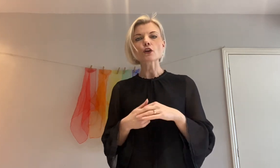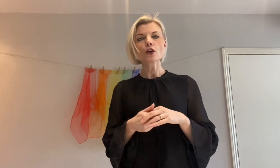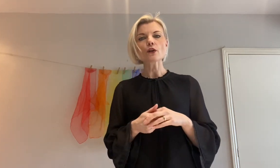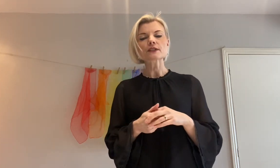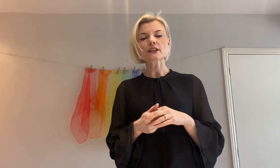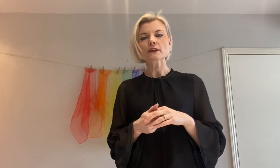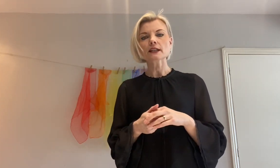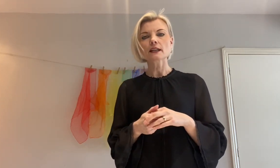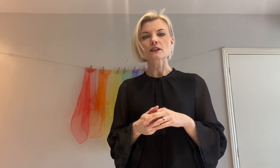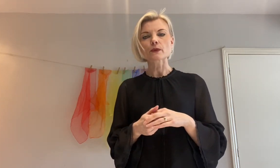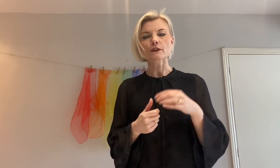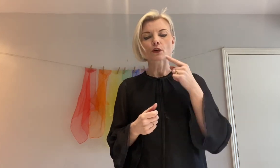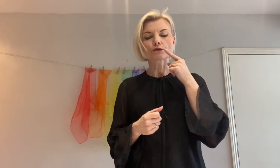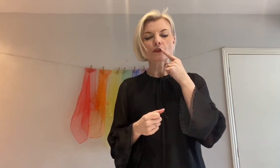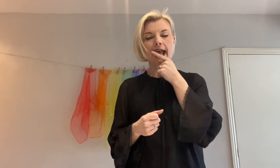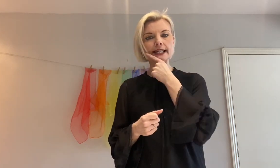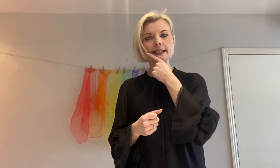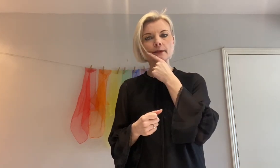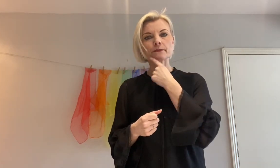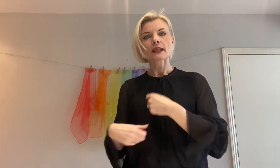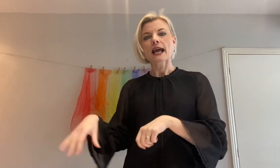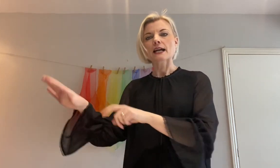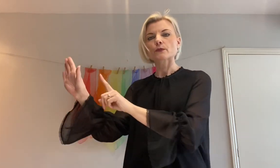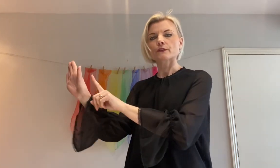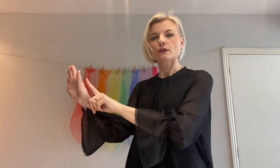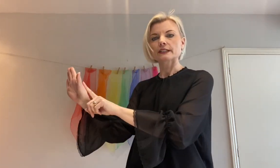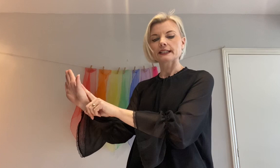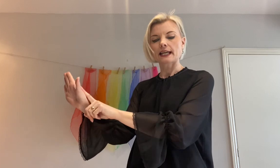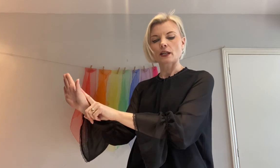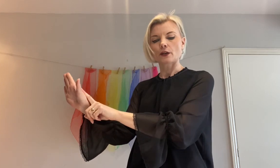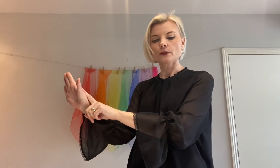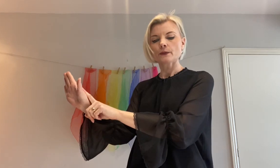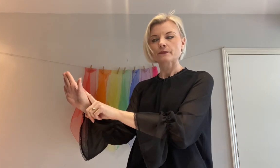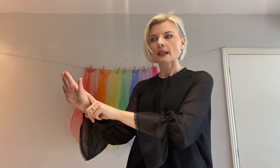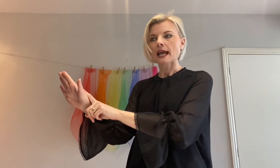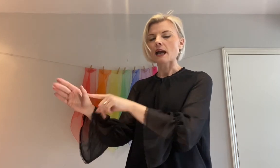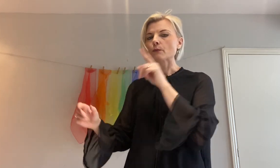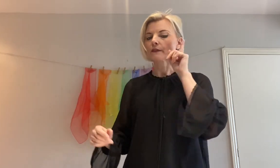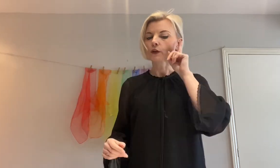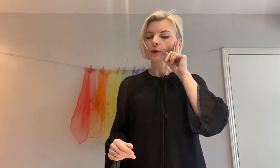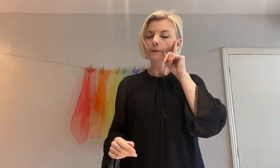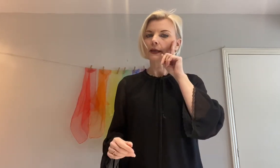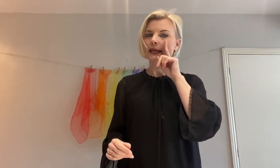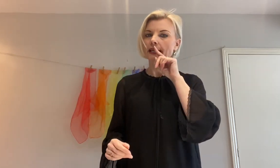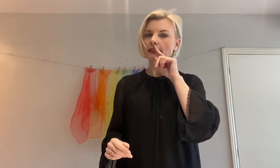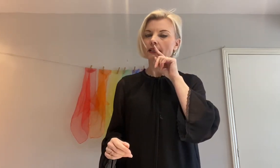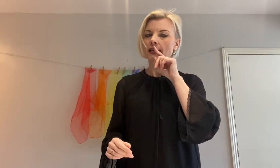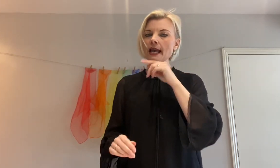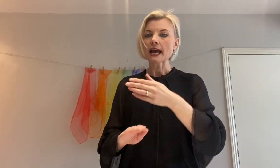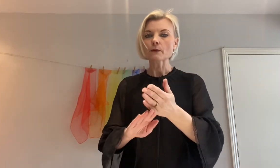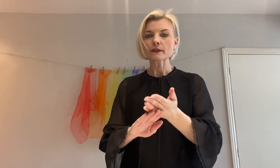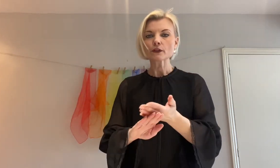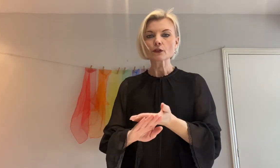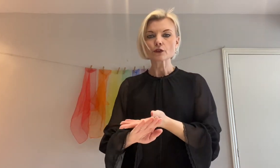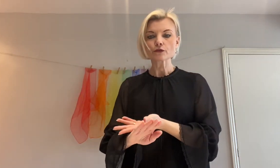lots of different colours. We've got red and we've got yellow and we've got pink and we've got